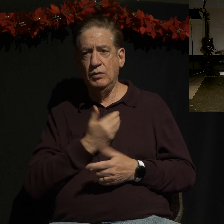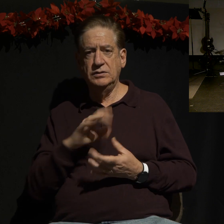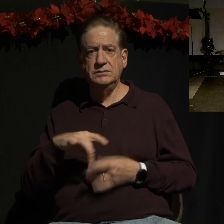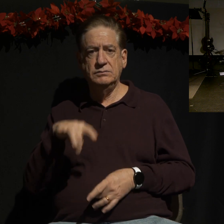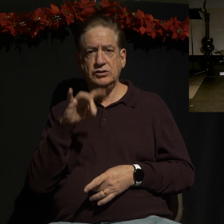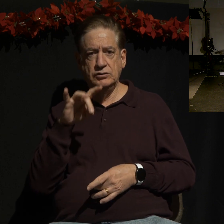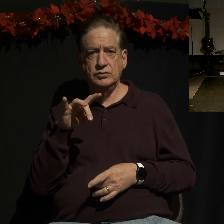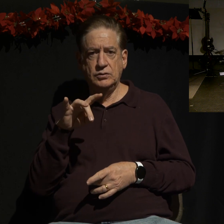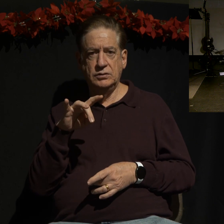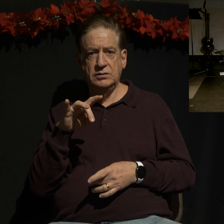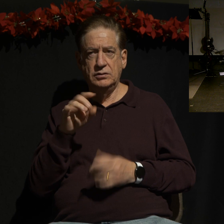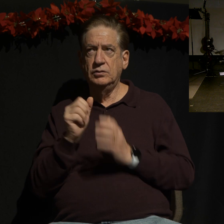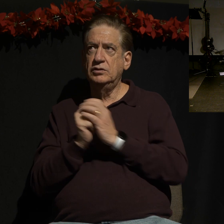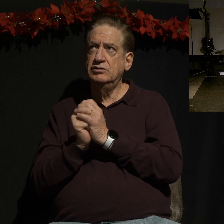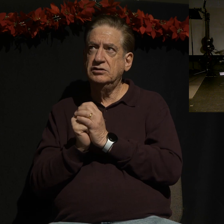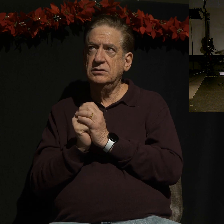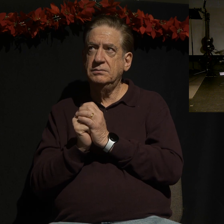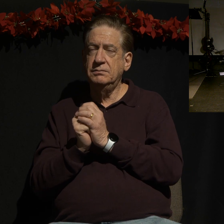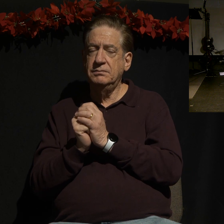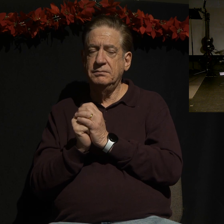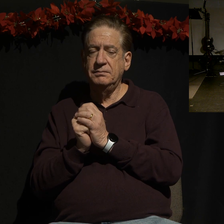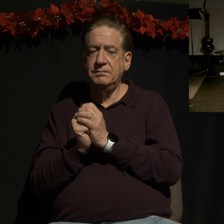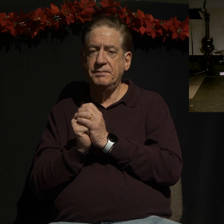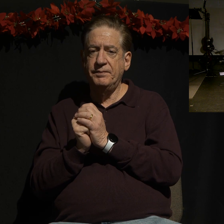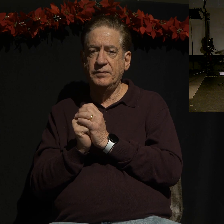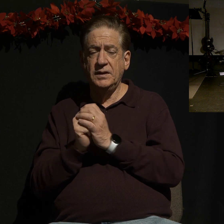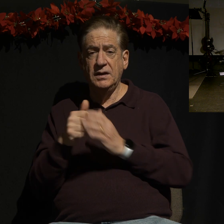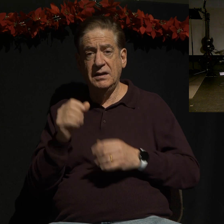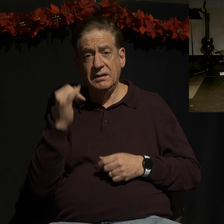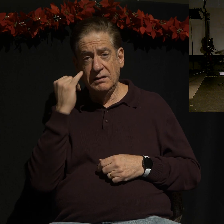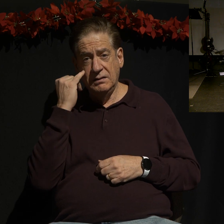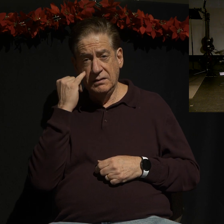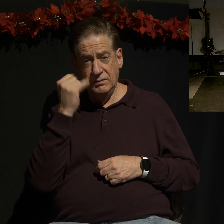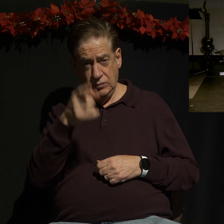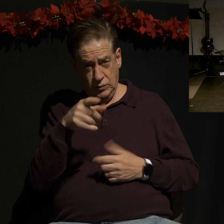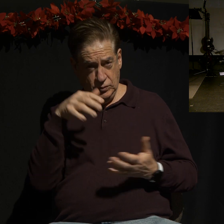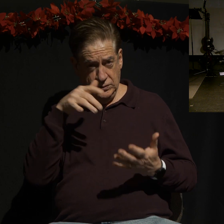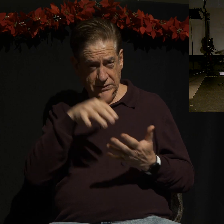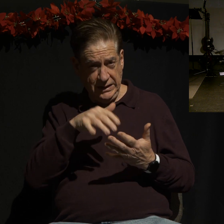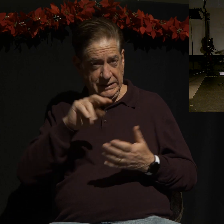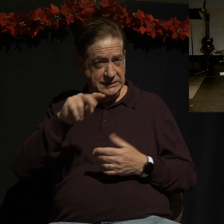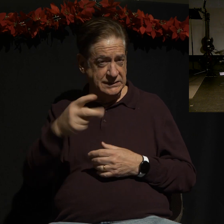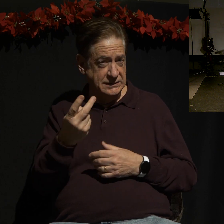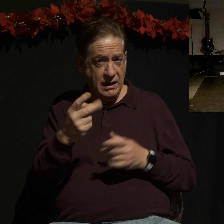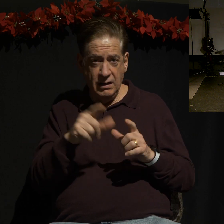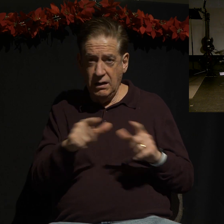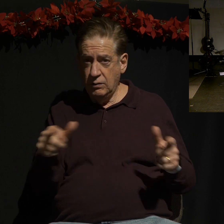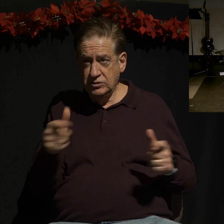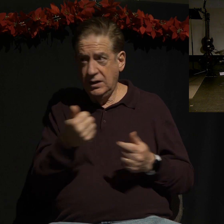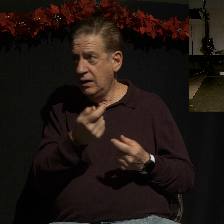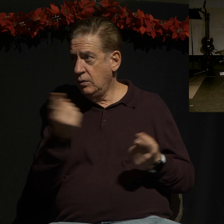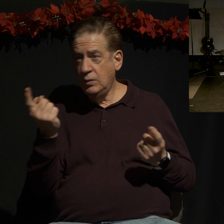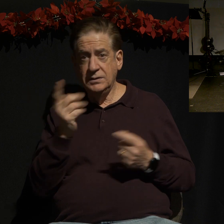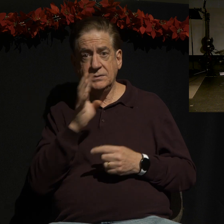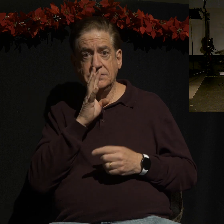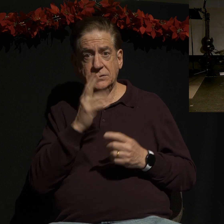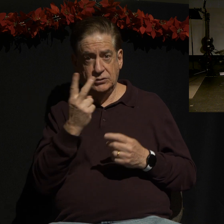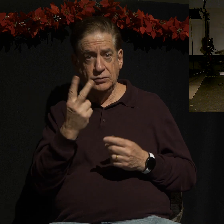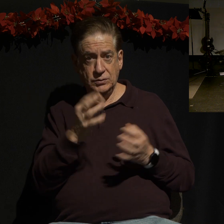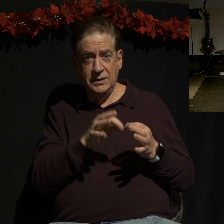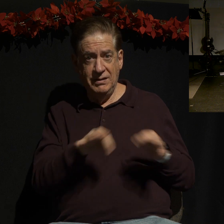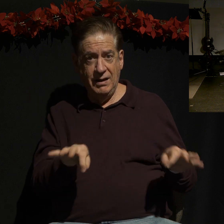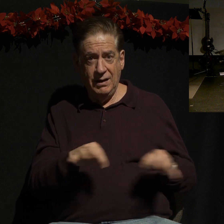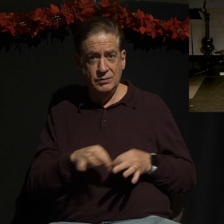worship. And if you've ever studied a second language, or anybody in here that speaks two languages, you